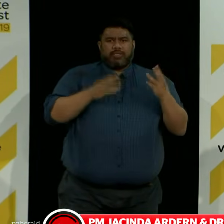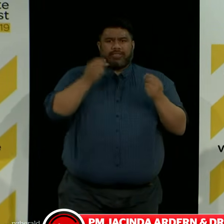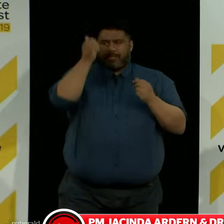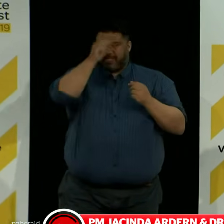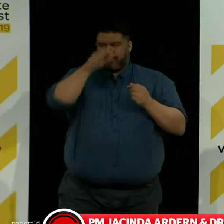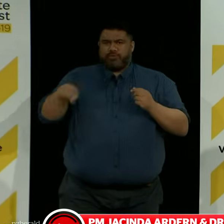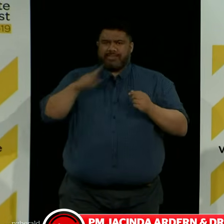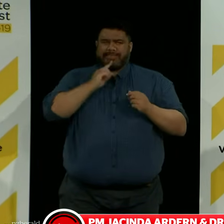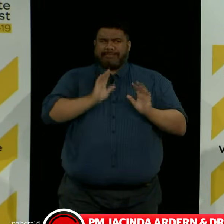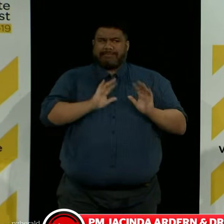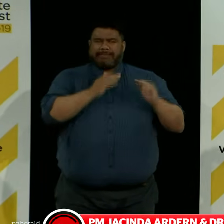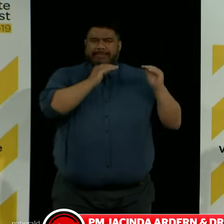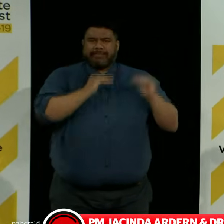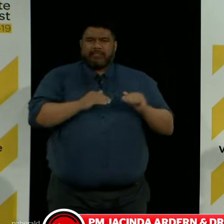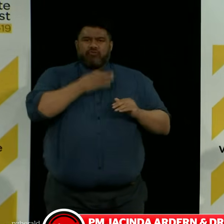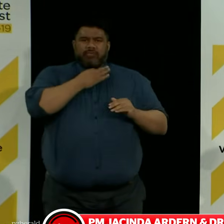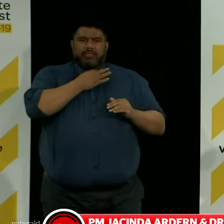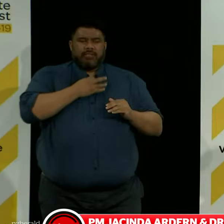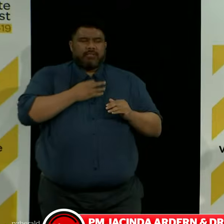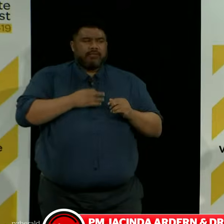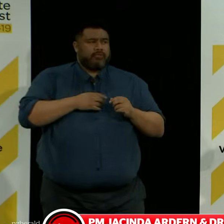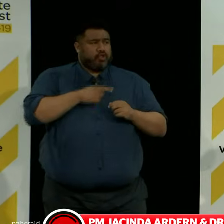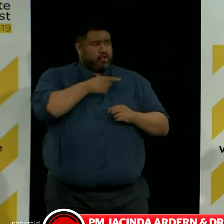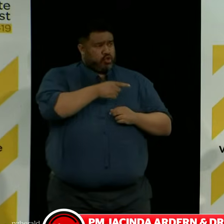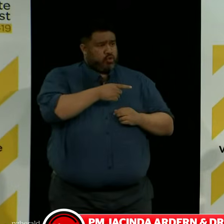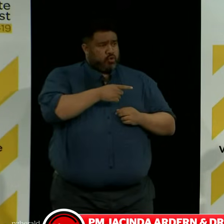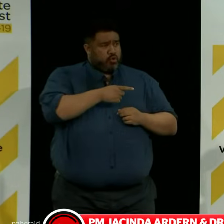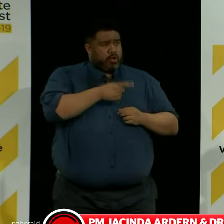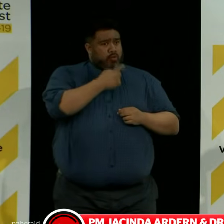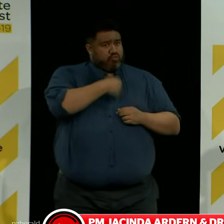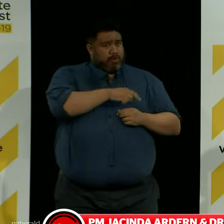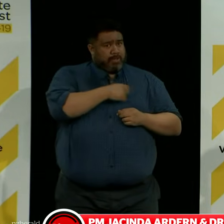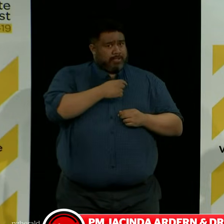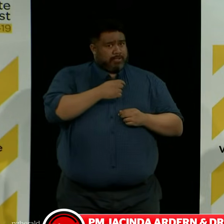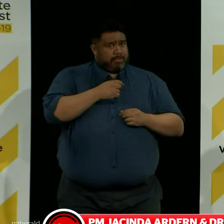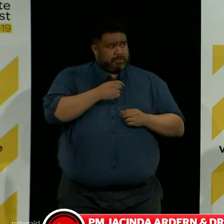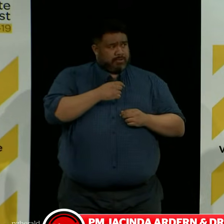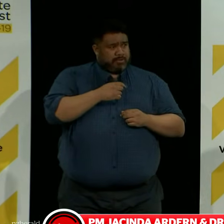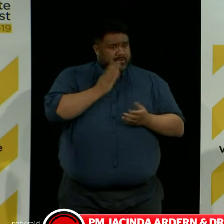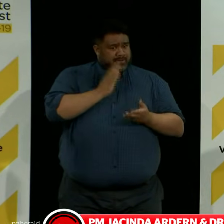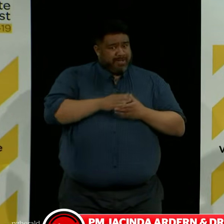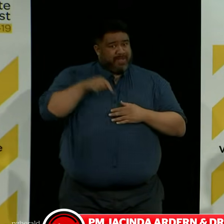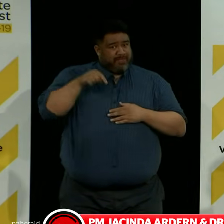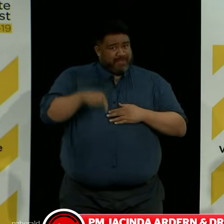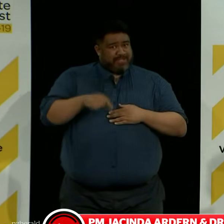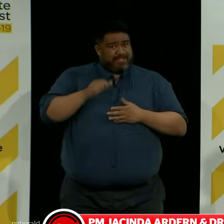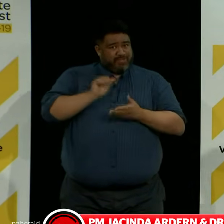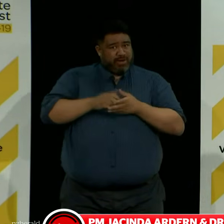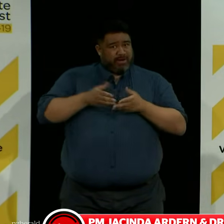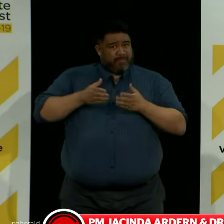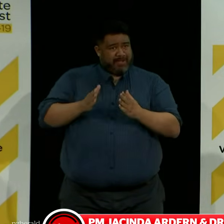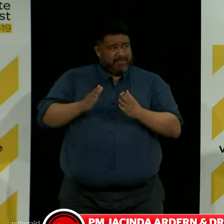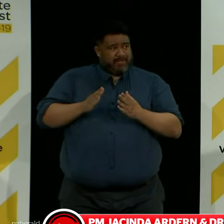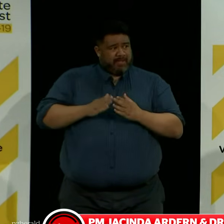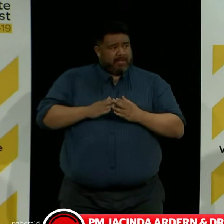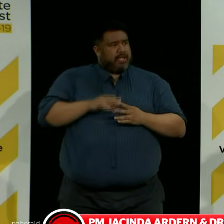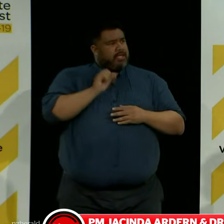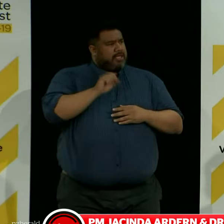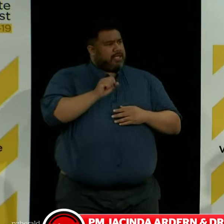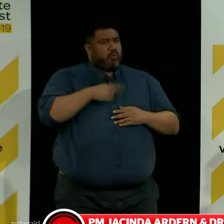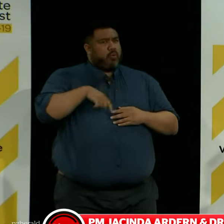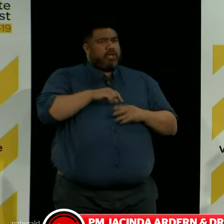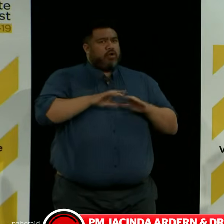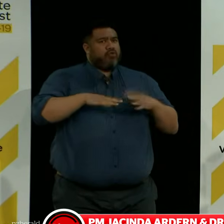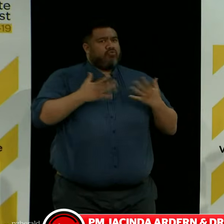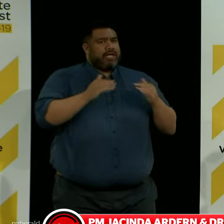is the roadmap that Auckland should be following based on the best public health advice? Yes, we're not relaxing the alert